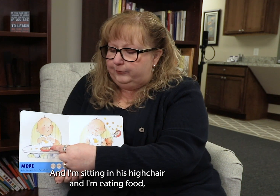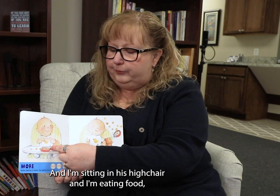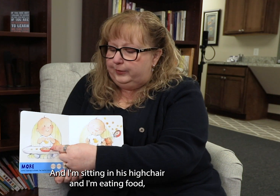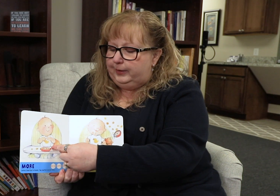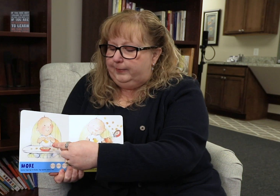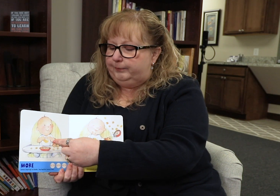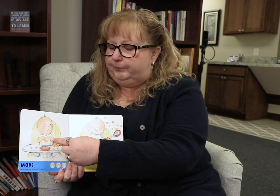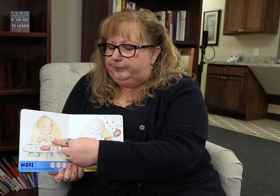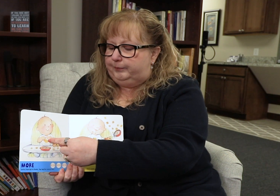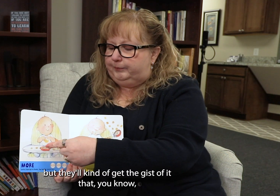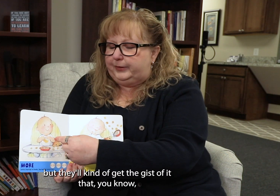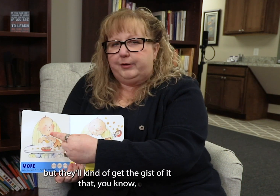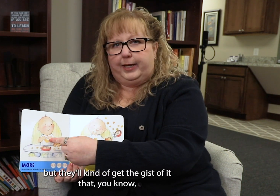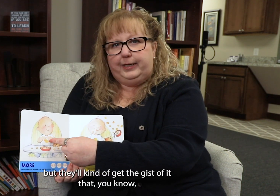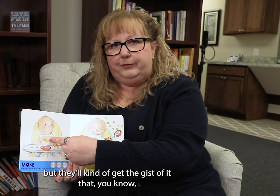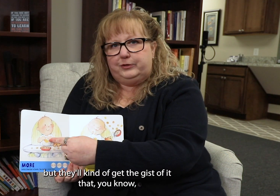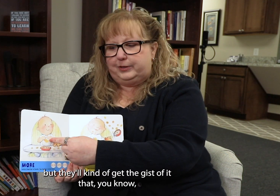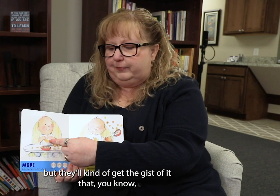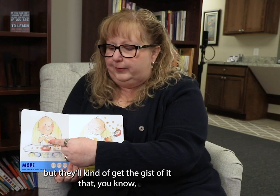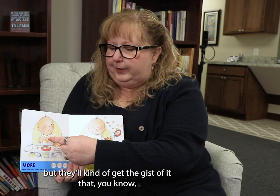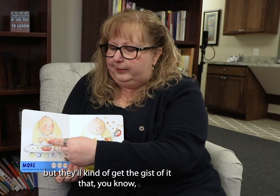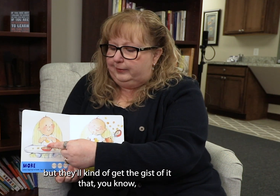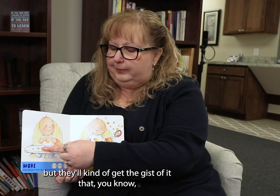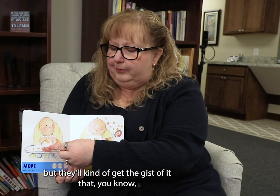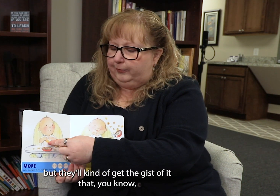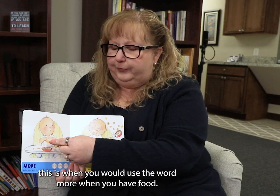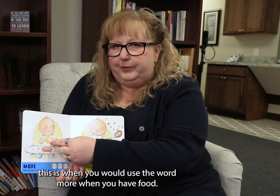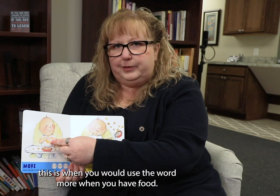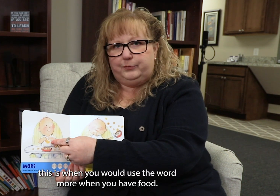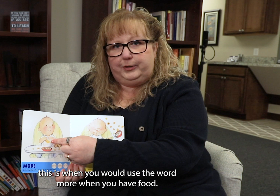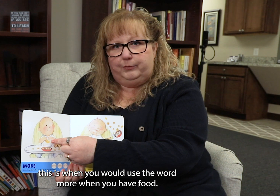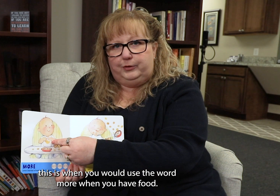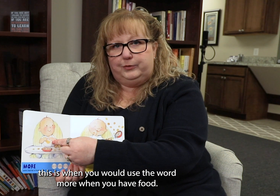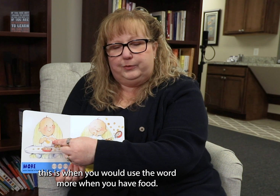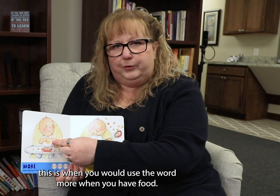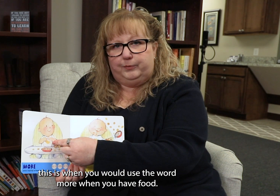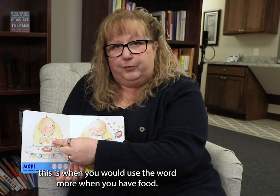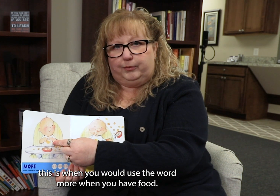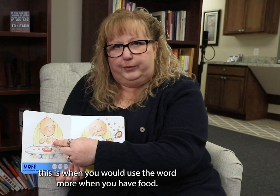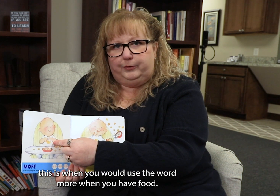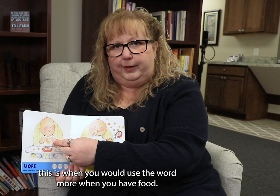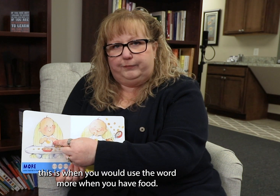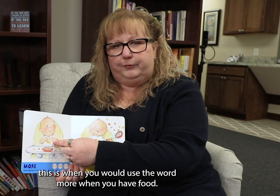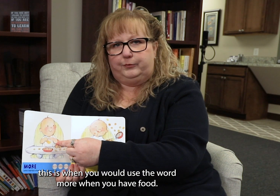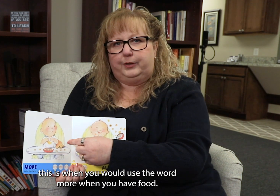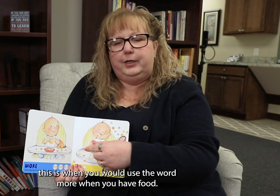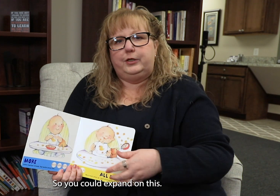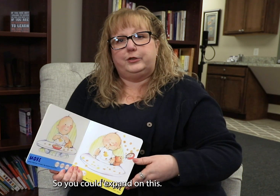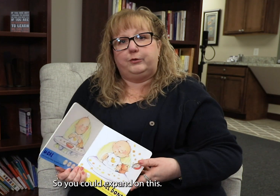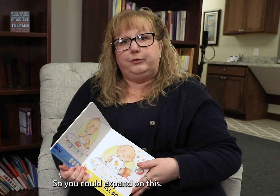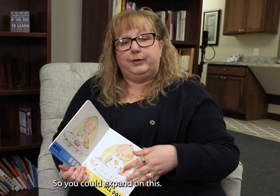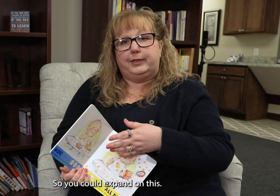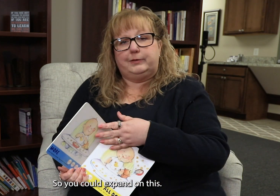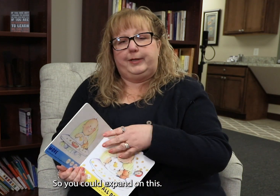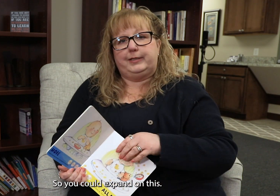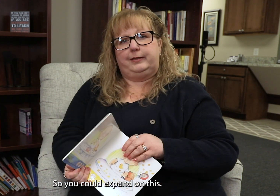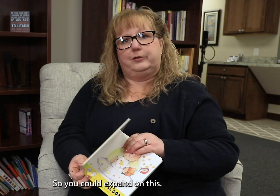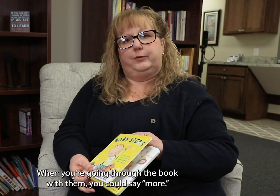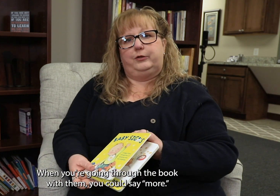food, but they'll kind of get the gist of it that, you know, this is when you would use the word more, when you have food. So you could expand on this when